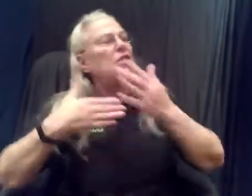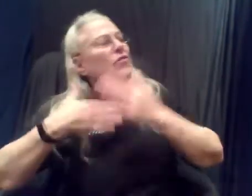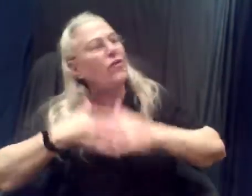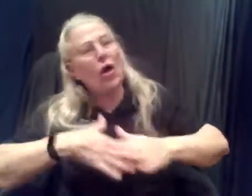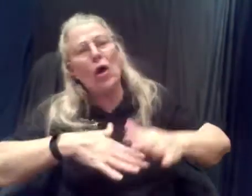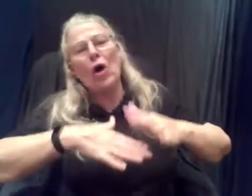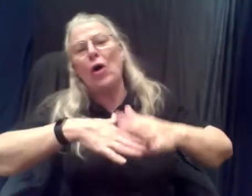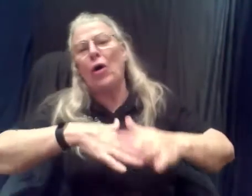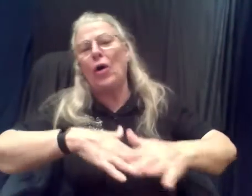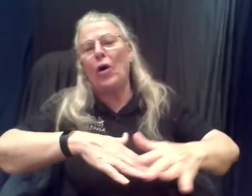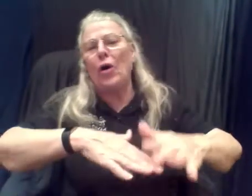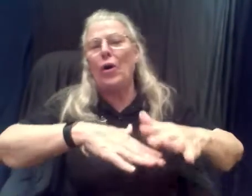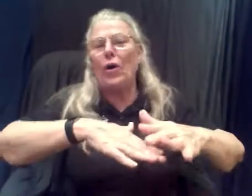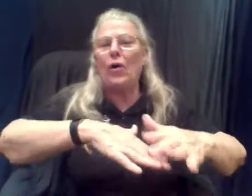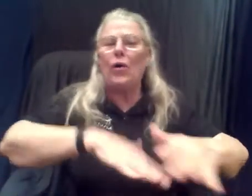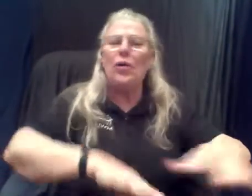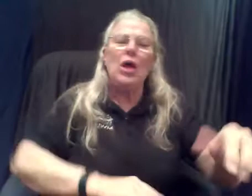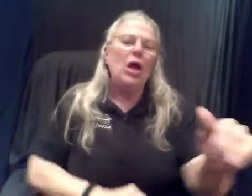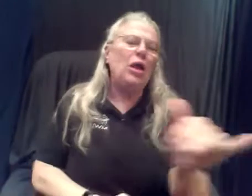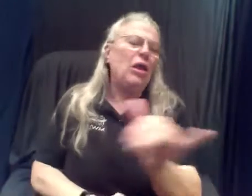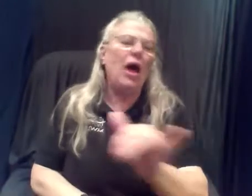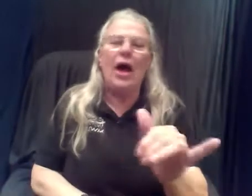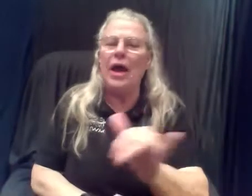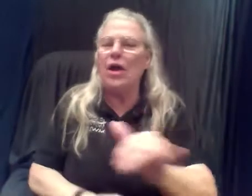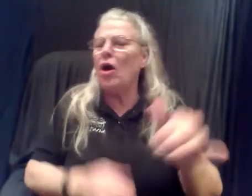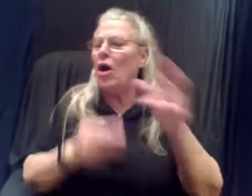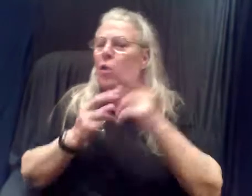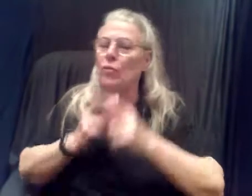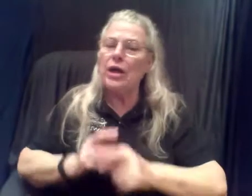Jesus flow like a river.